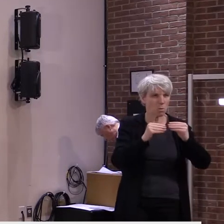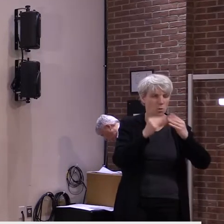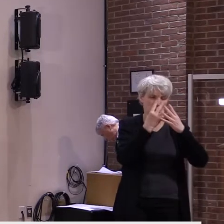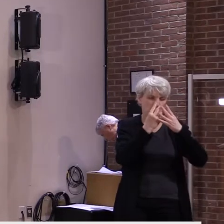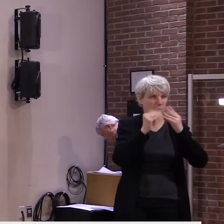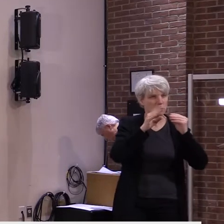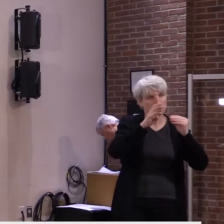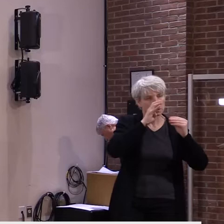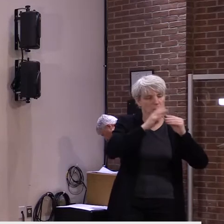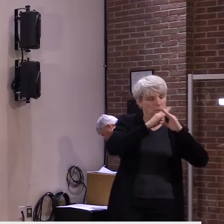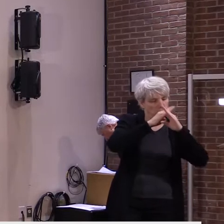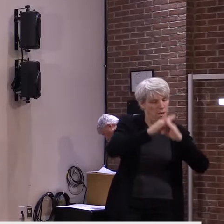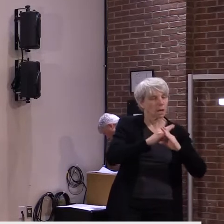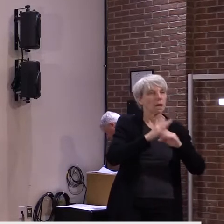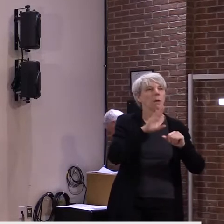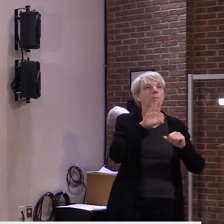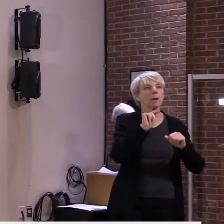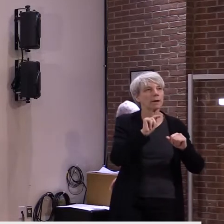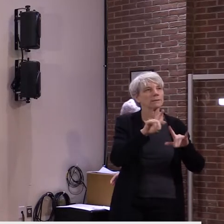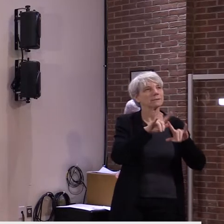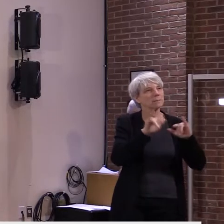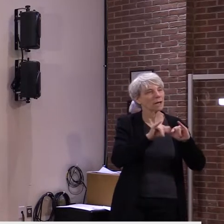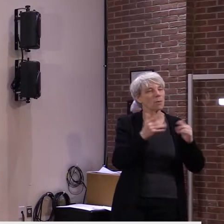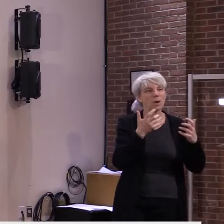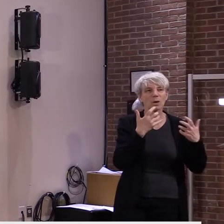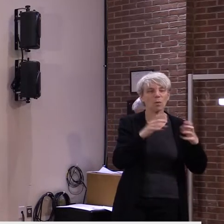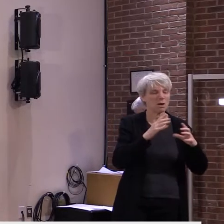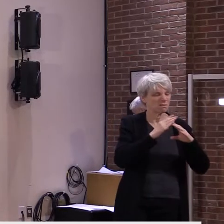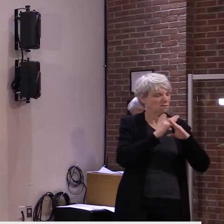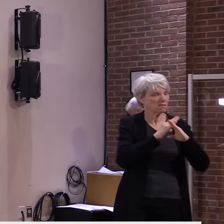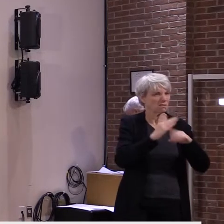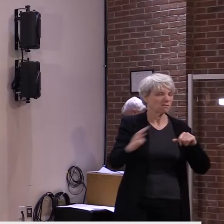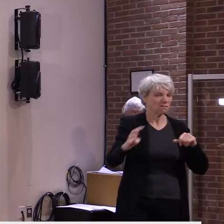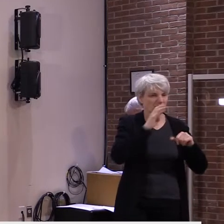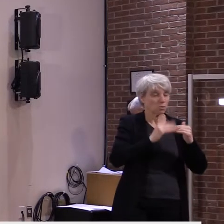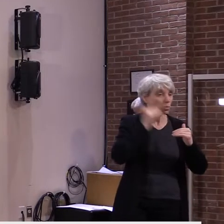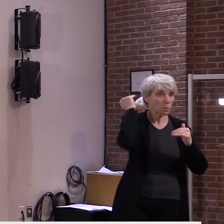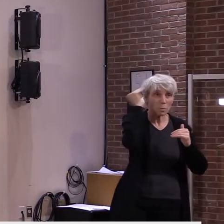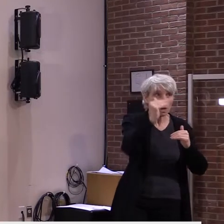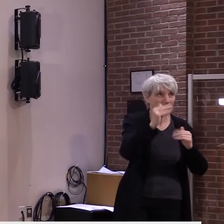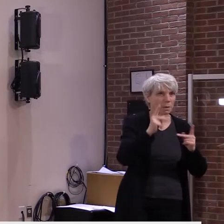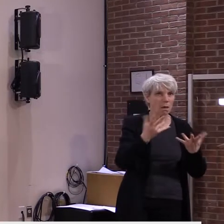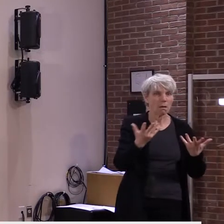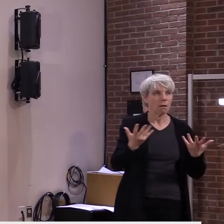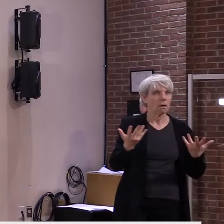application. But again, we also don't want to make it so hard with so many